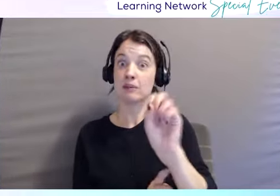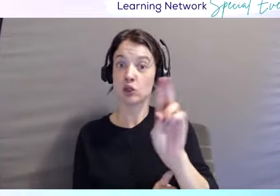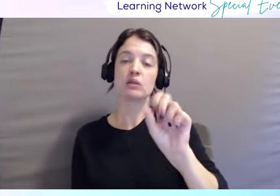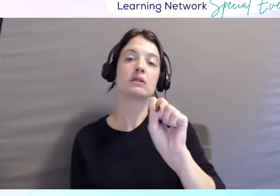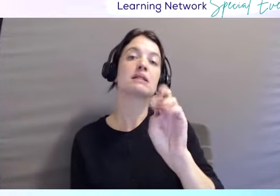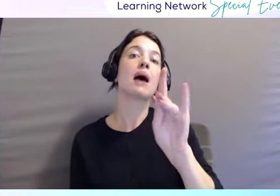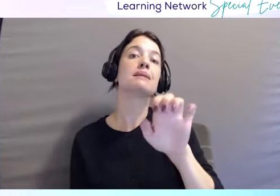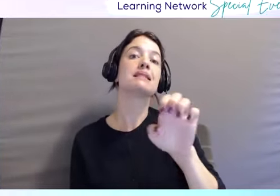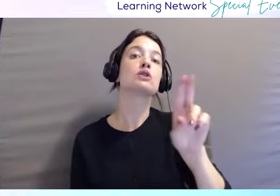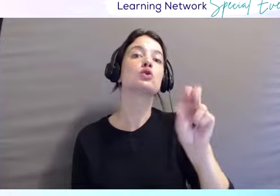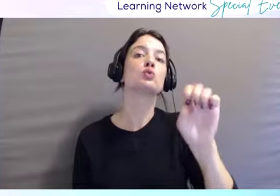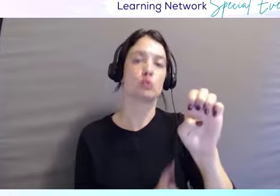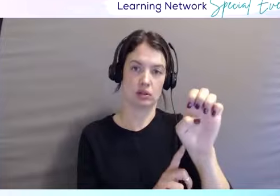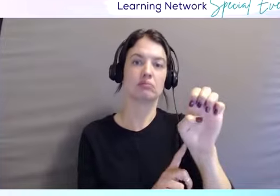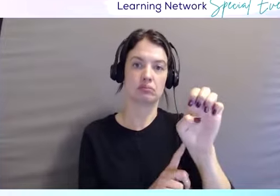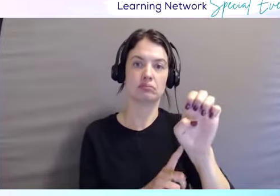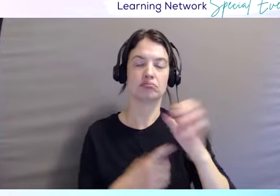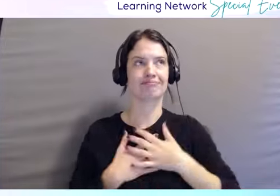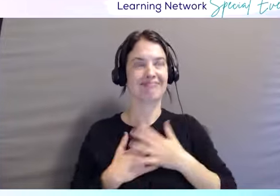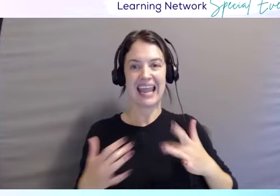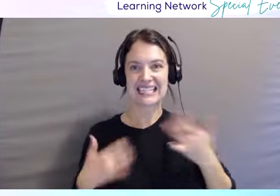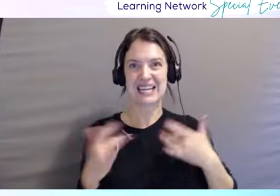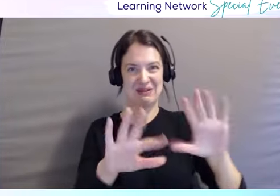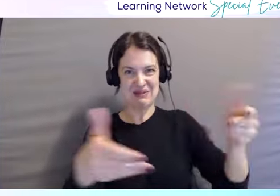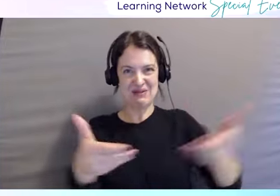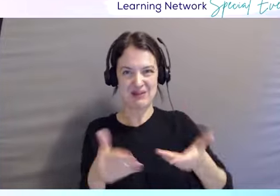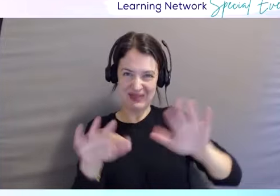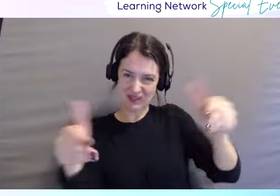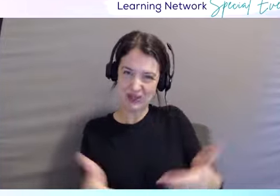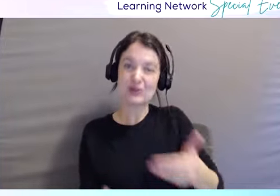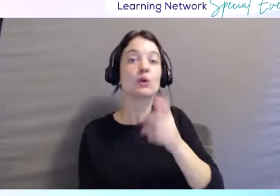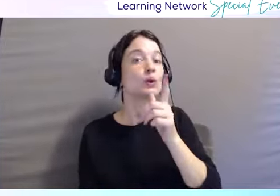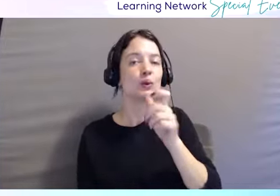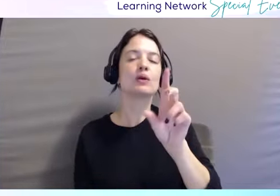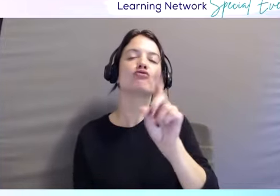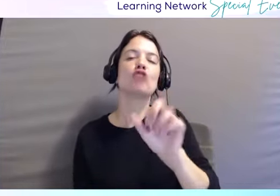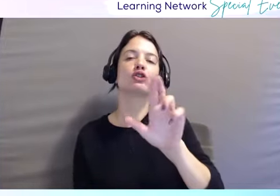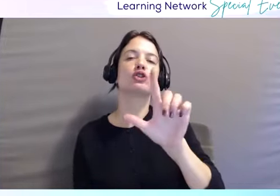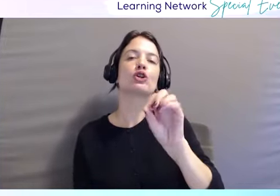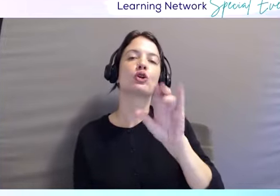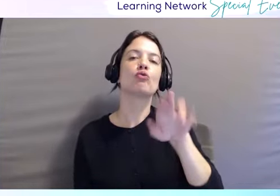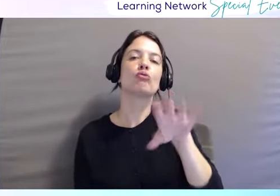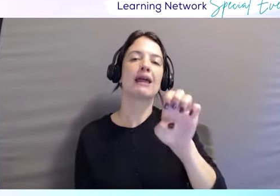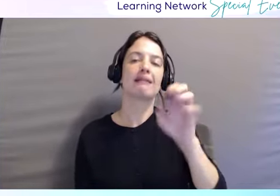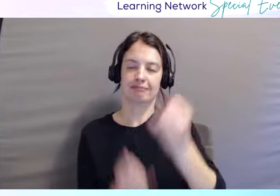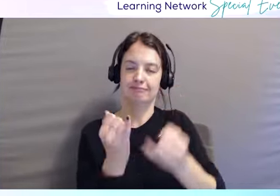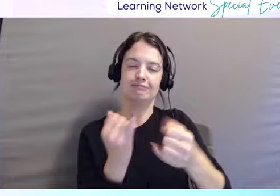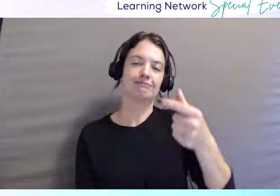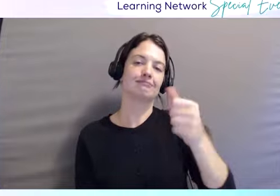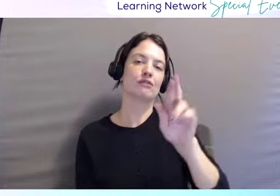chat. It's a true privilege to welcome Dr. Lorraine Greaves to this special event. We are honored to have her with